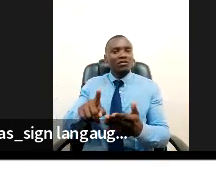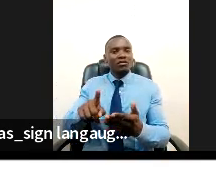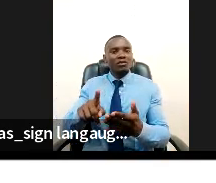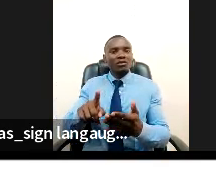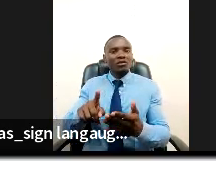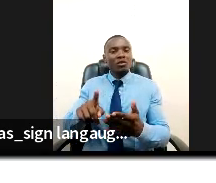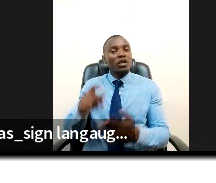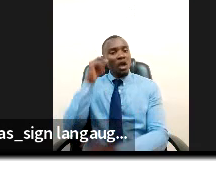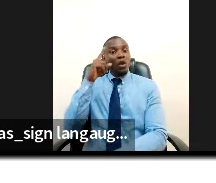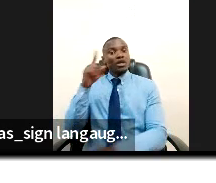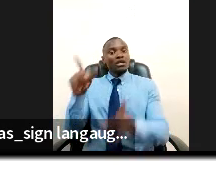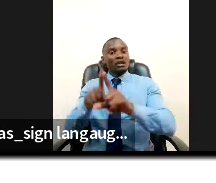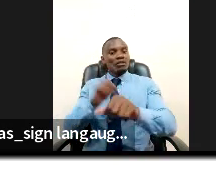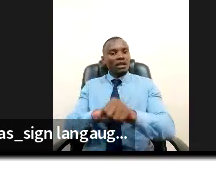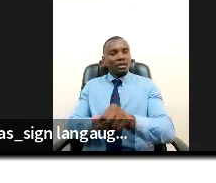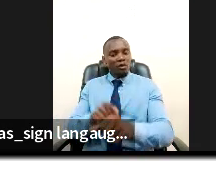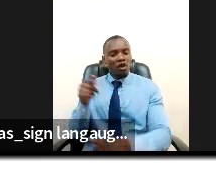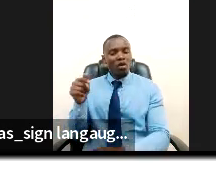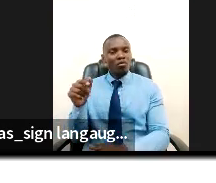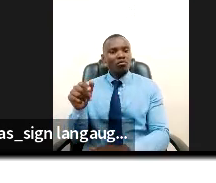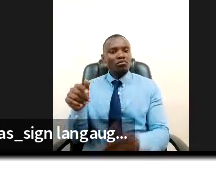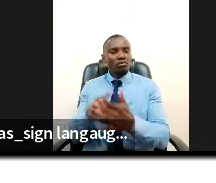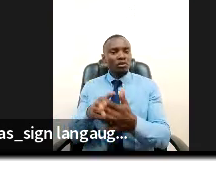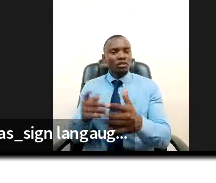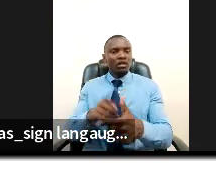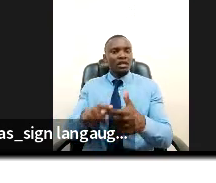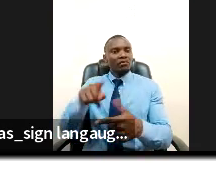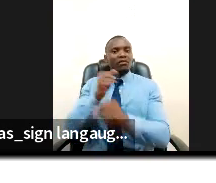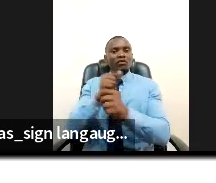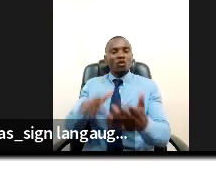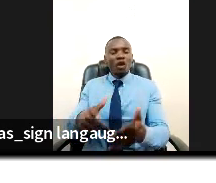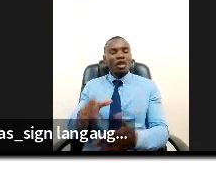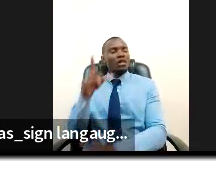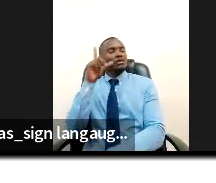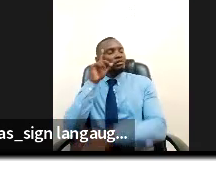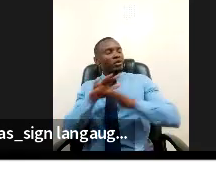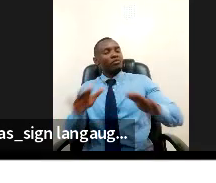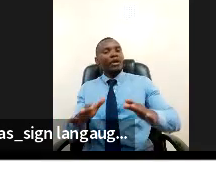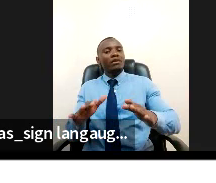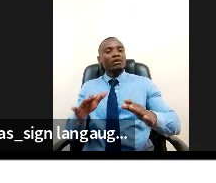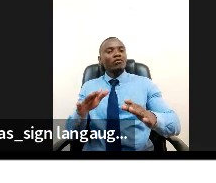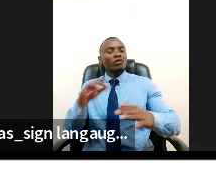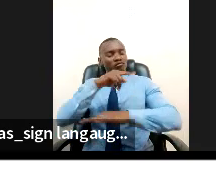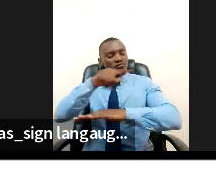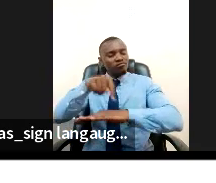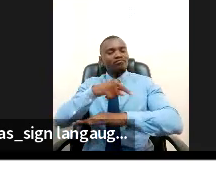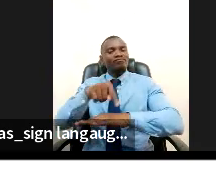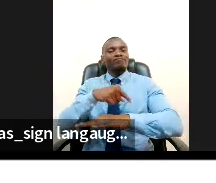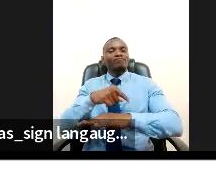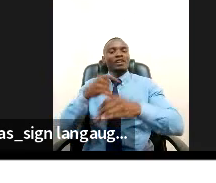podcast and switches off the light, Andrew then lies awake in bed for hours, trying to fall asleep